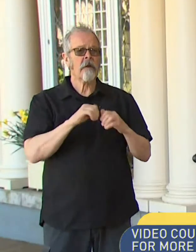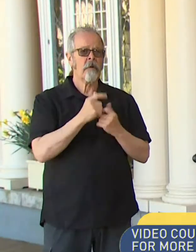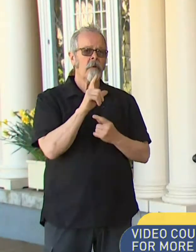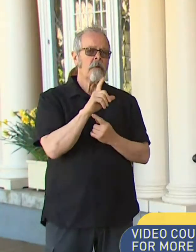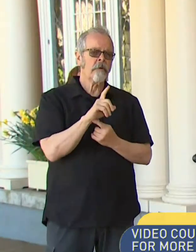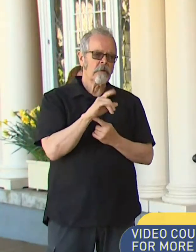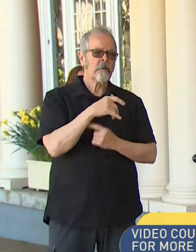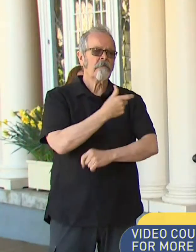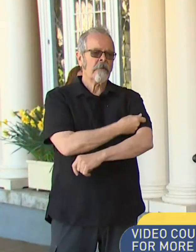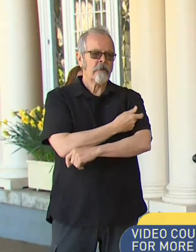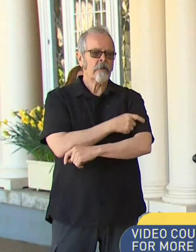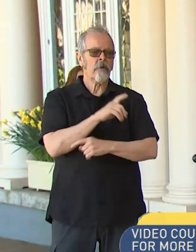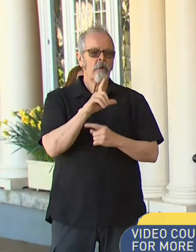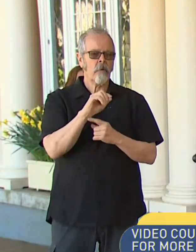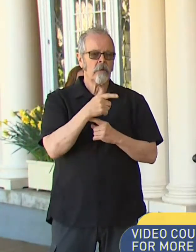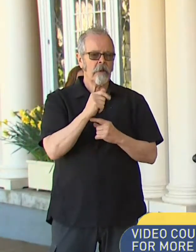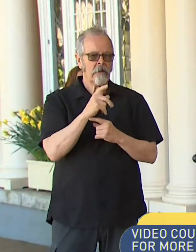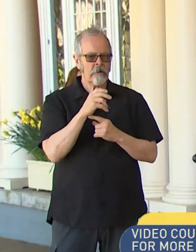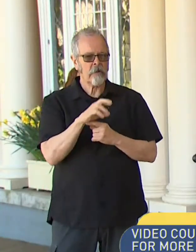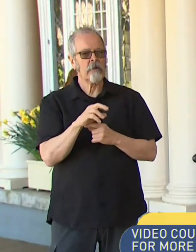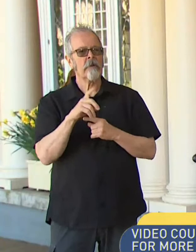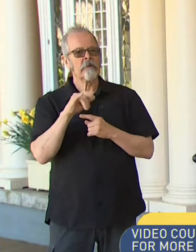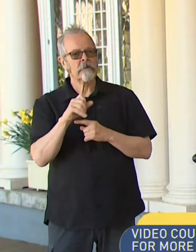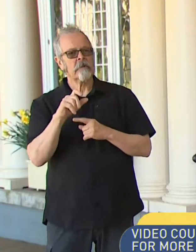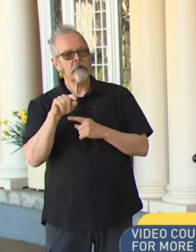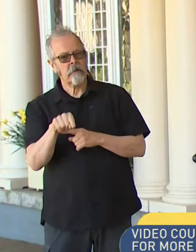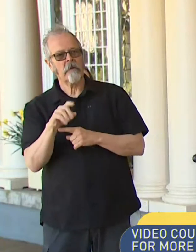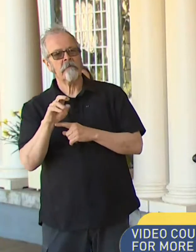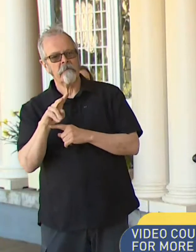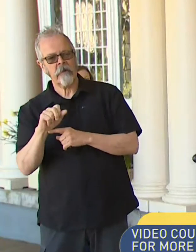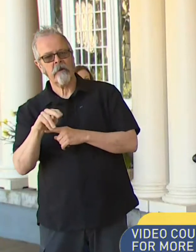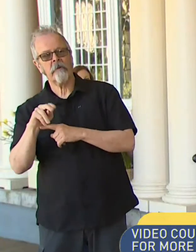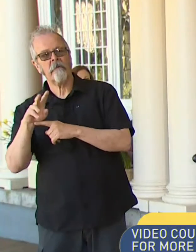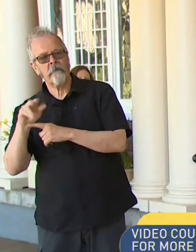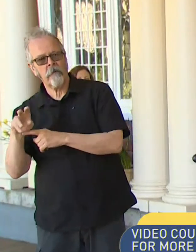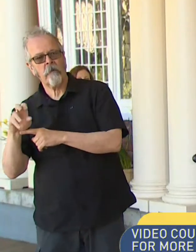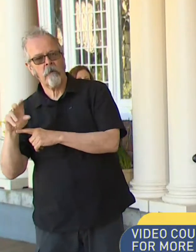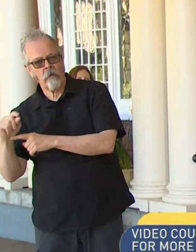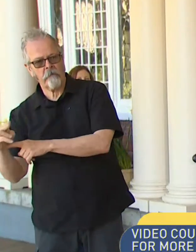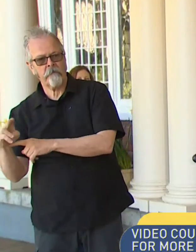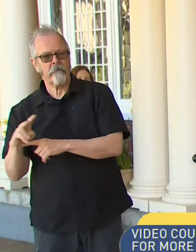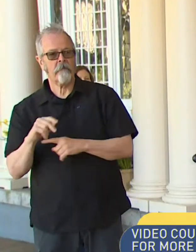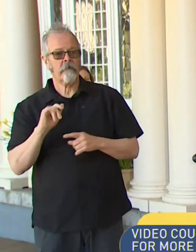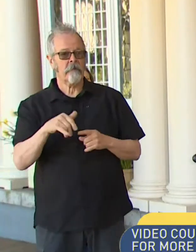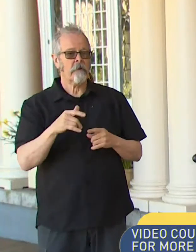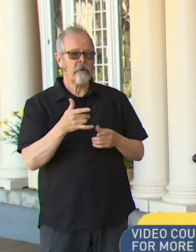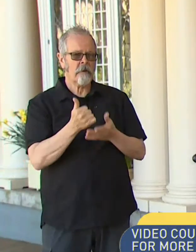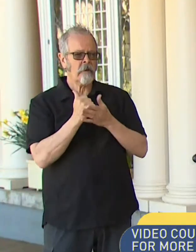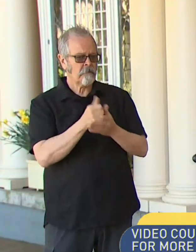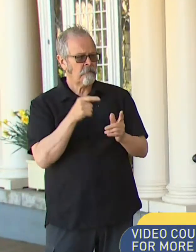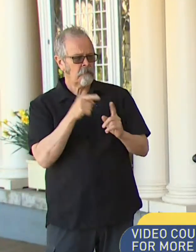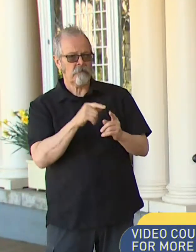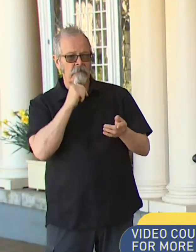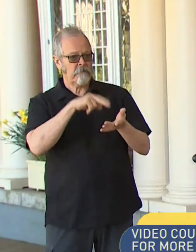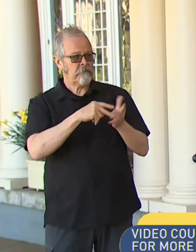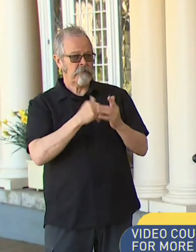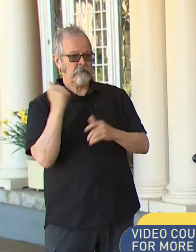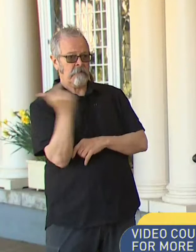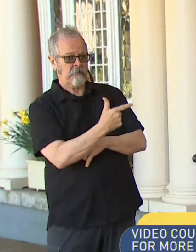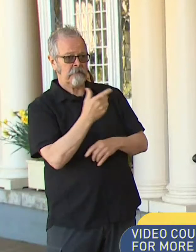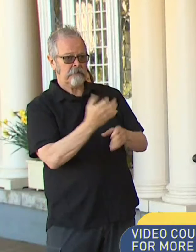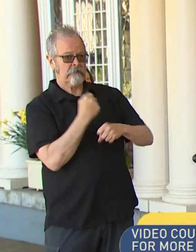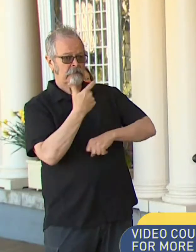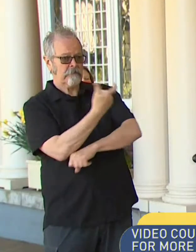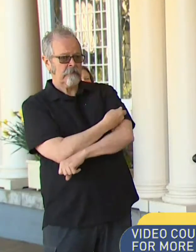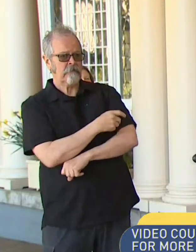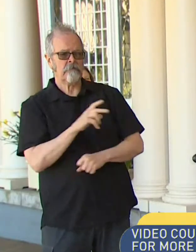locator.doh.wa.gov. The vaccine locator can help you. It doesn't mean everybody's going to get this vaccine right away, but it has proven